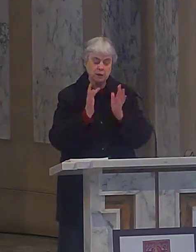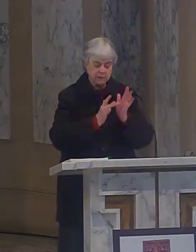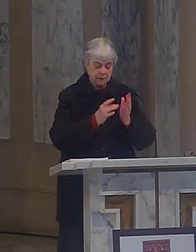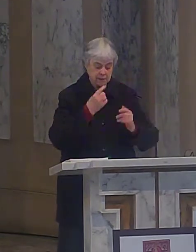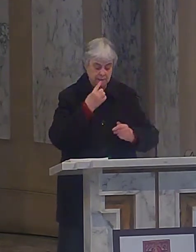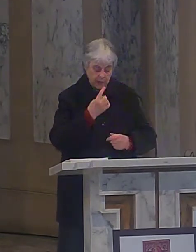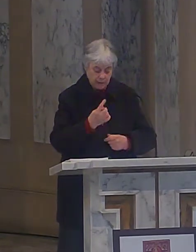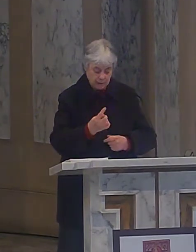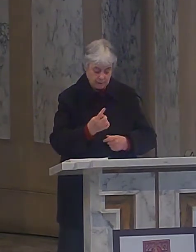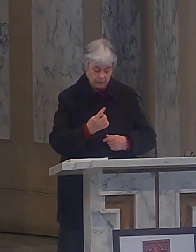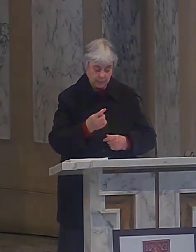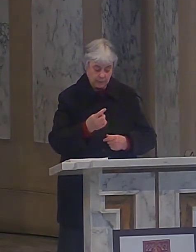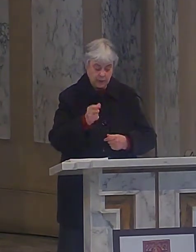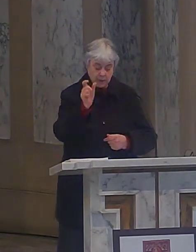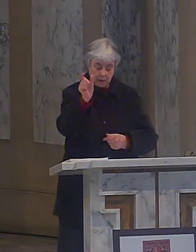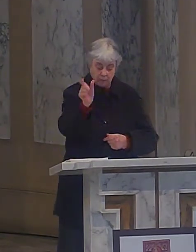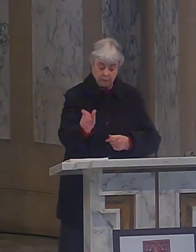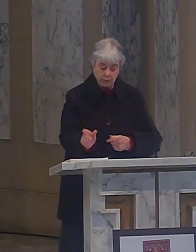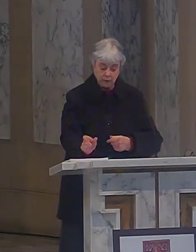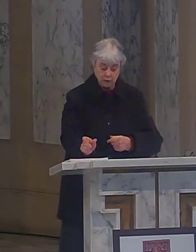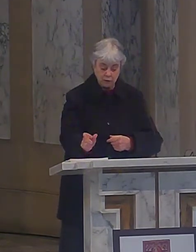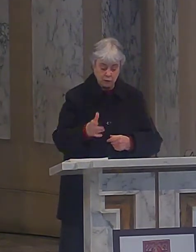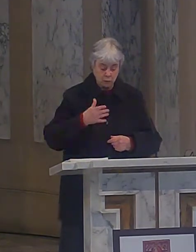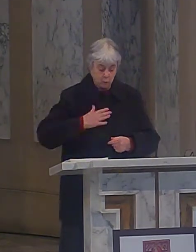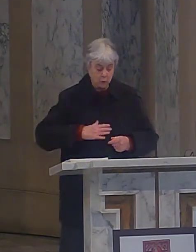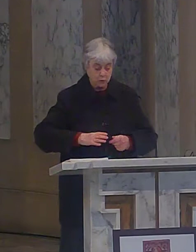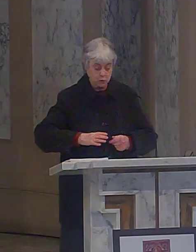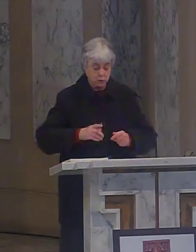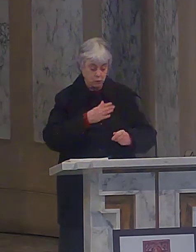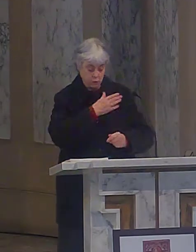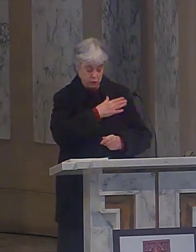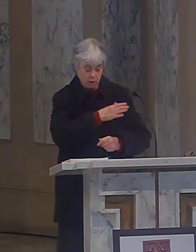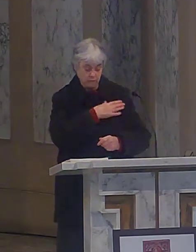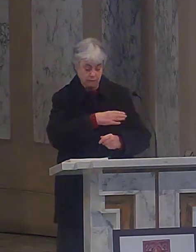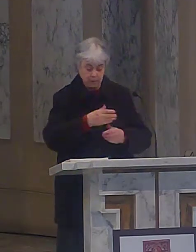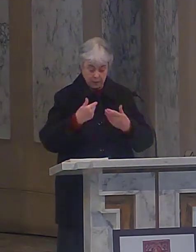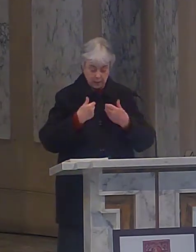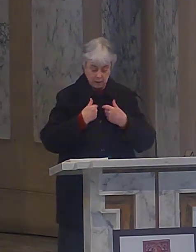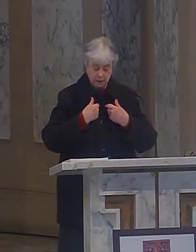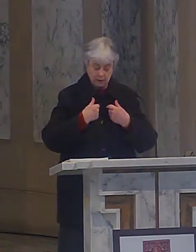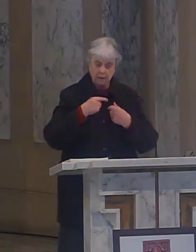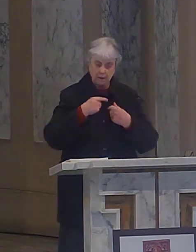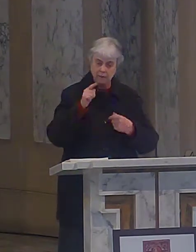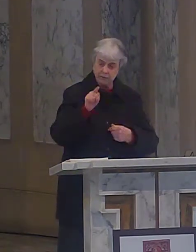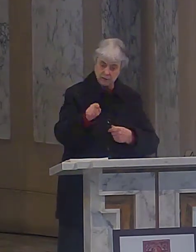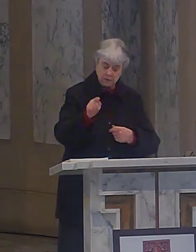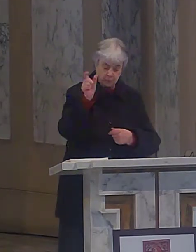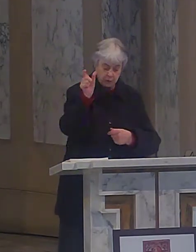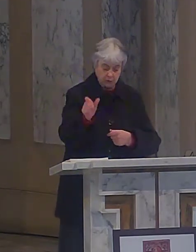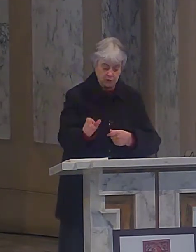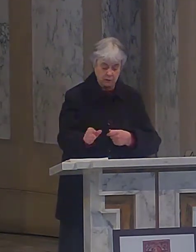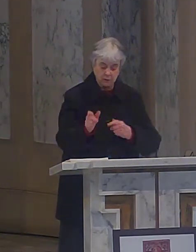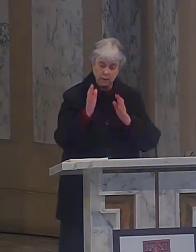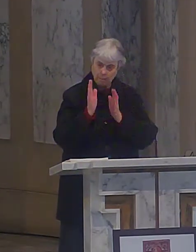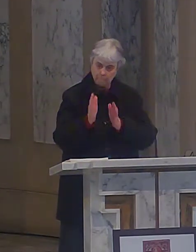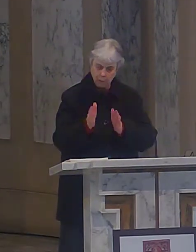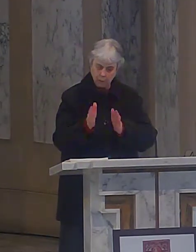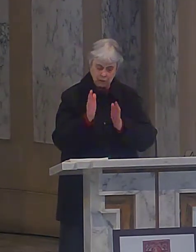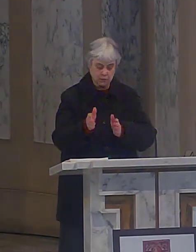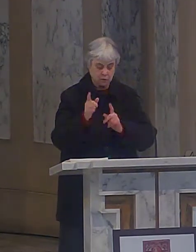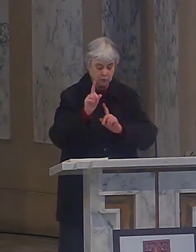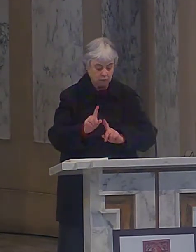jesus said if a person wants to serve me this person